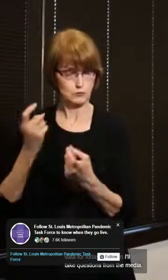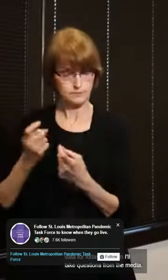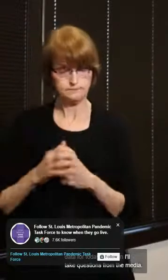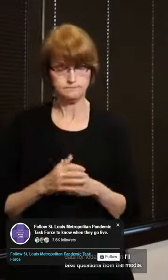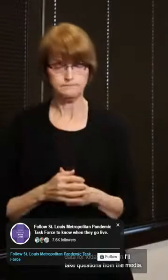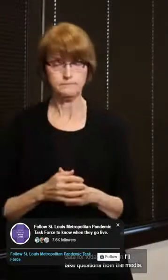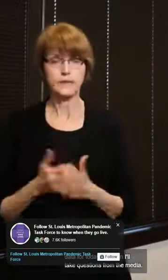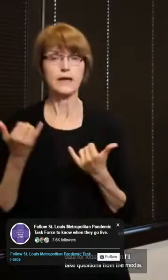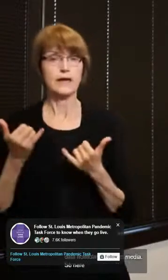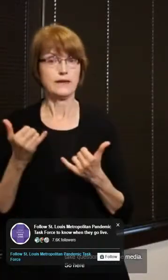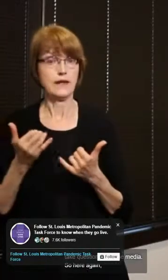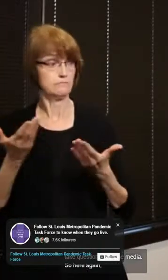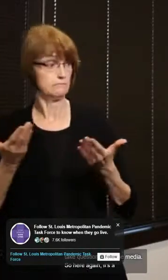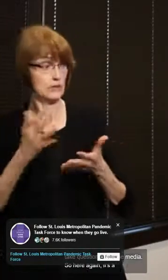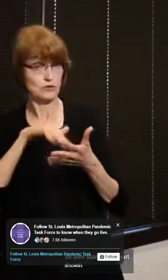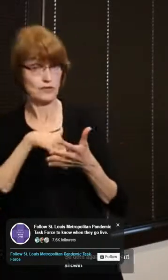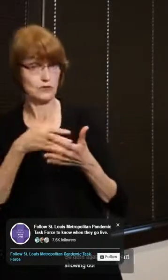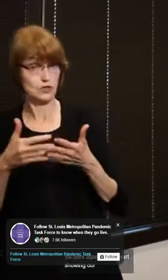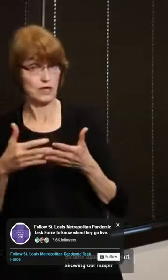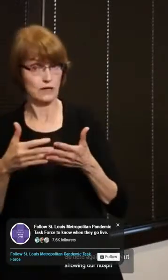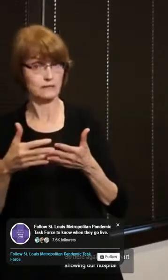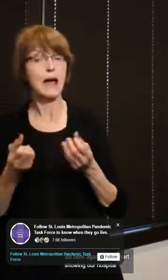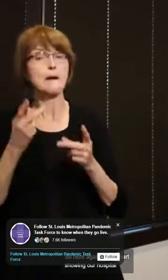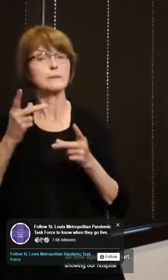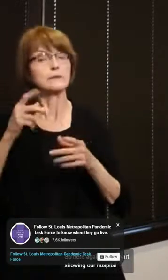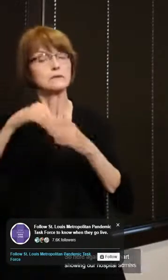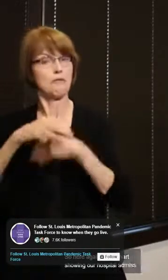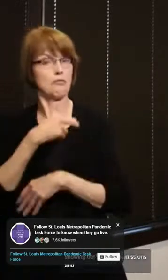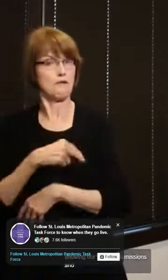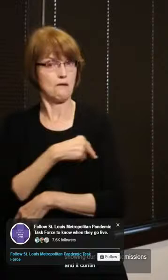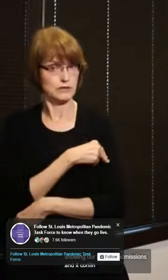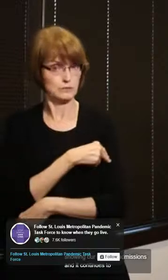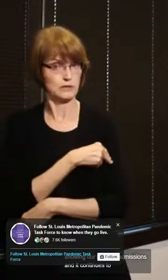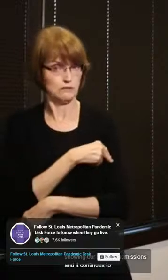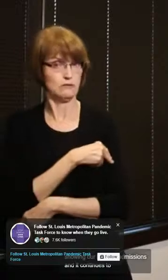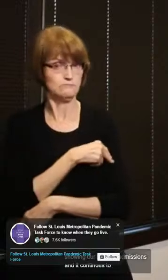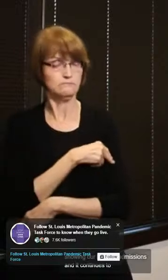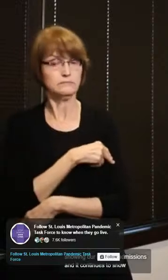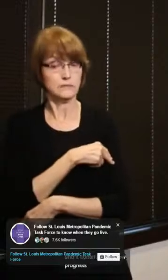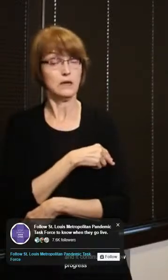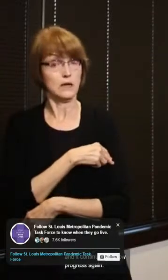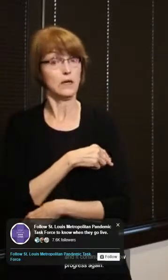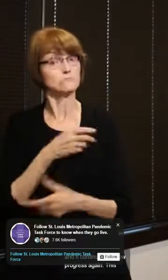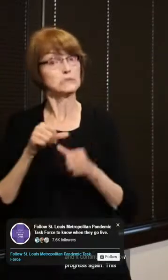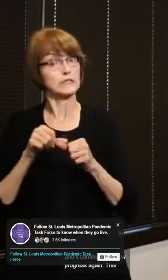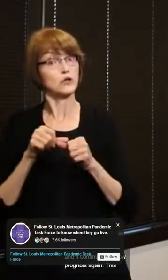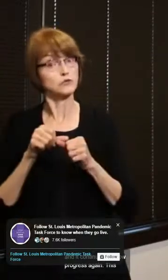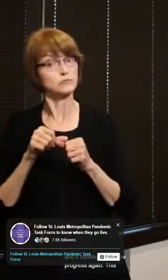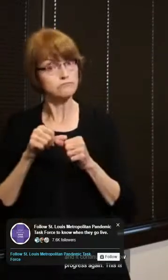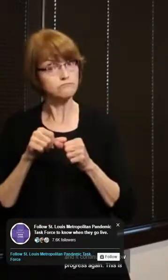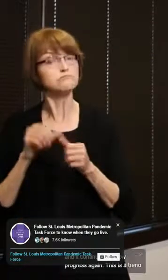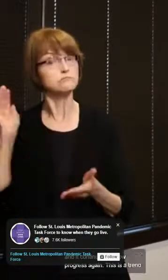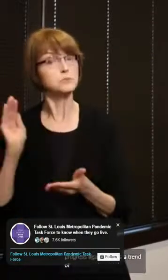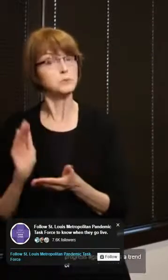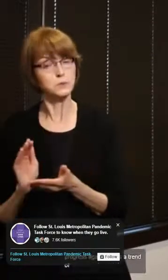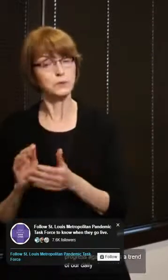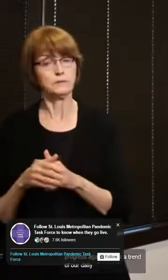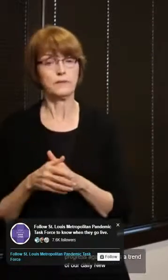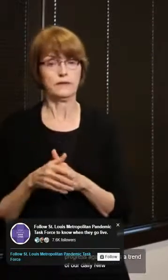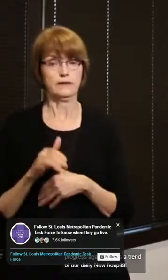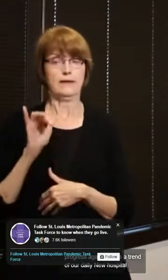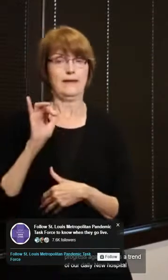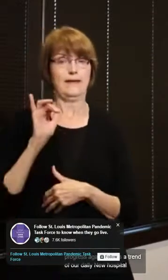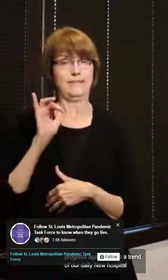So here again is the chart showing our hospital admissions, and it continues to show progress. Again, this is a trend of our daily new